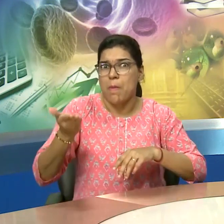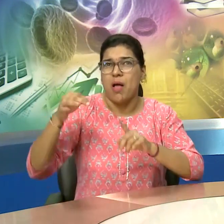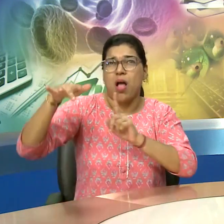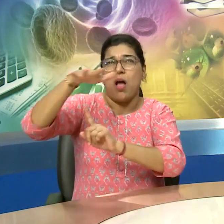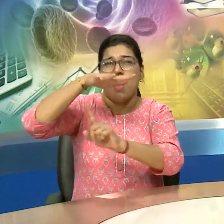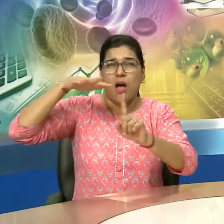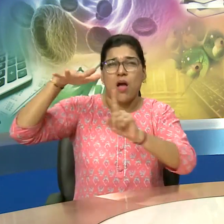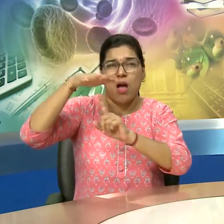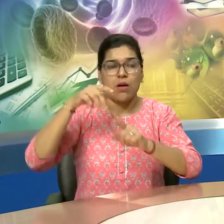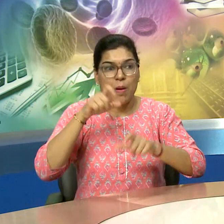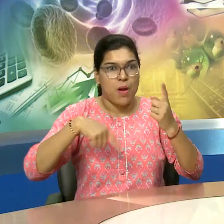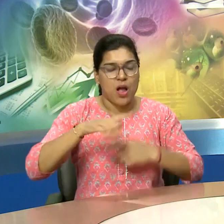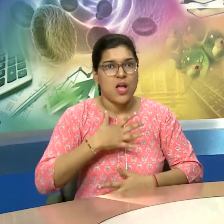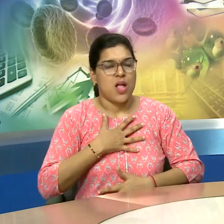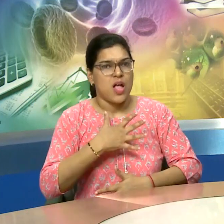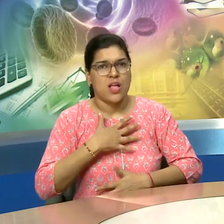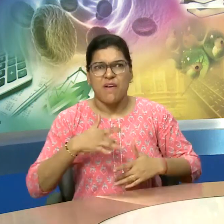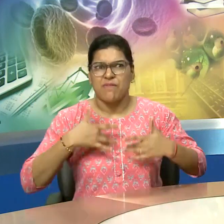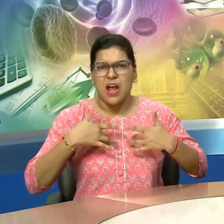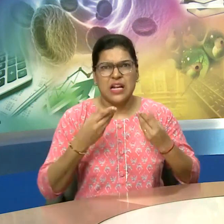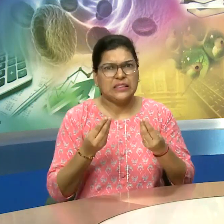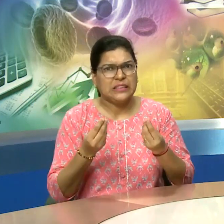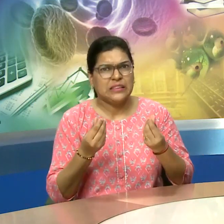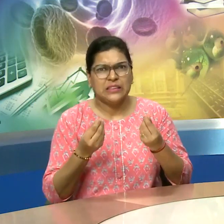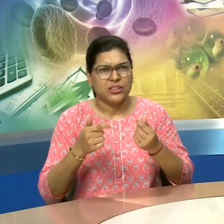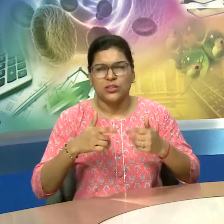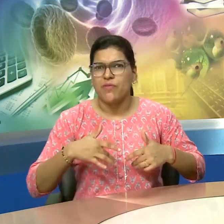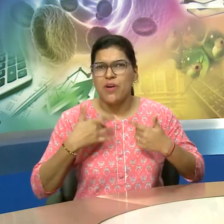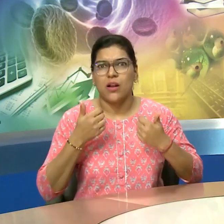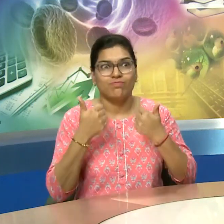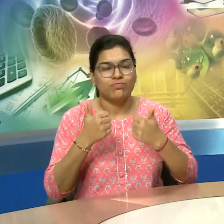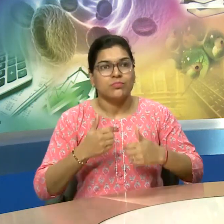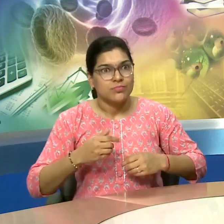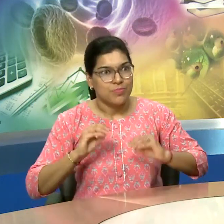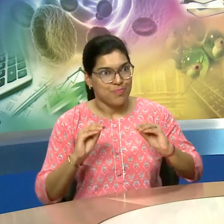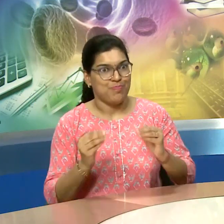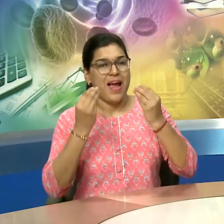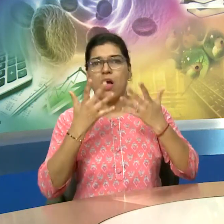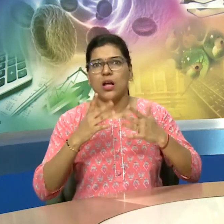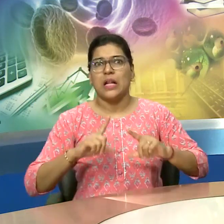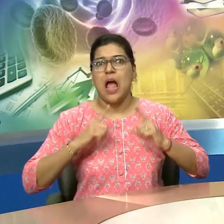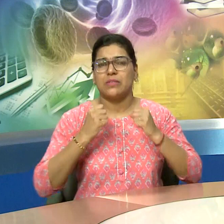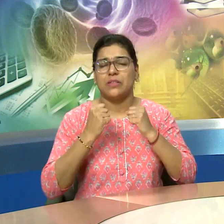of natural resources and also the pollution of the